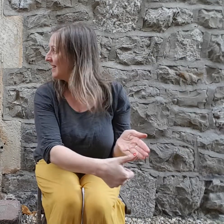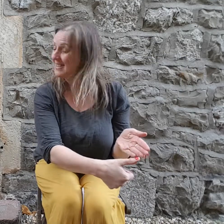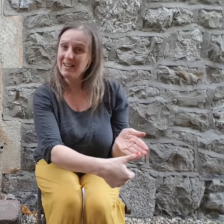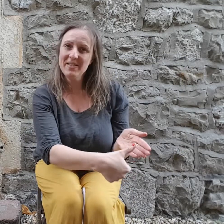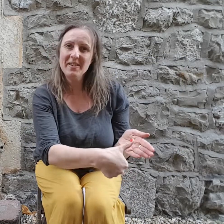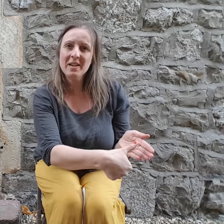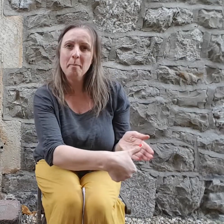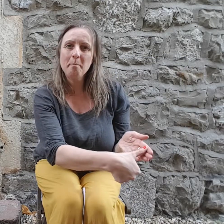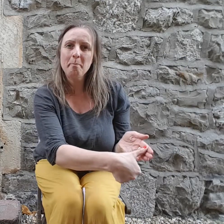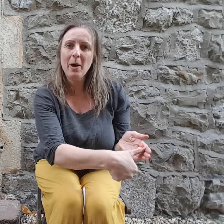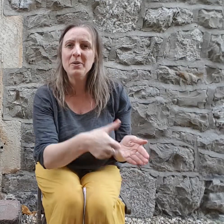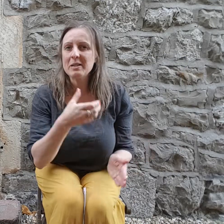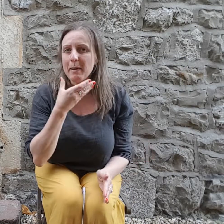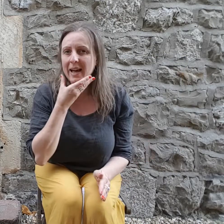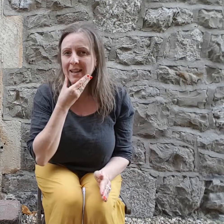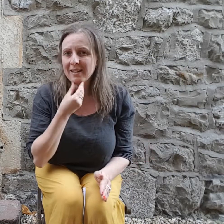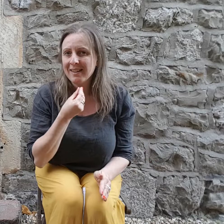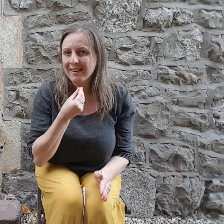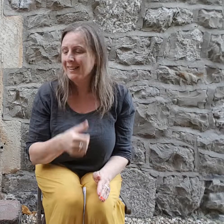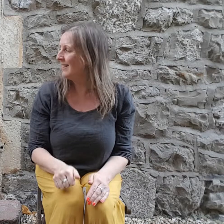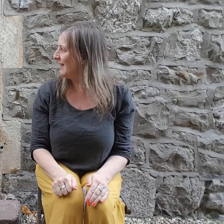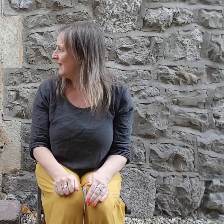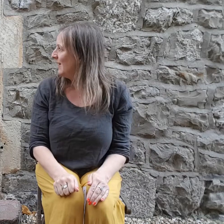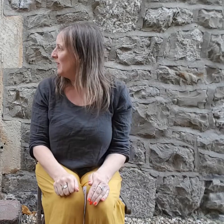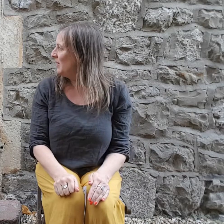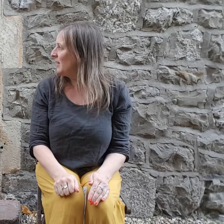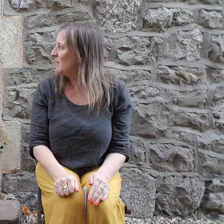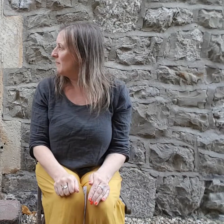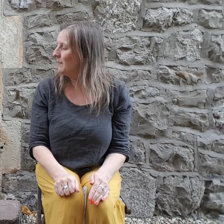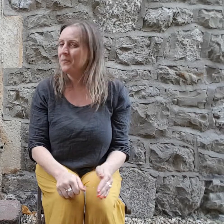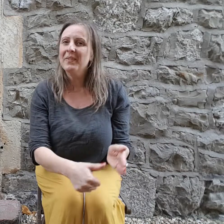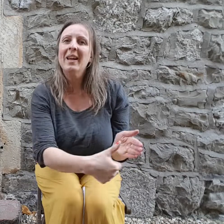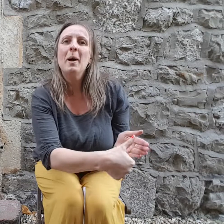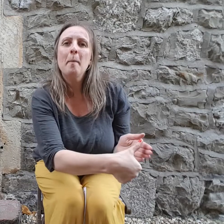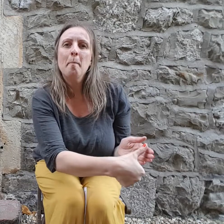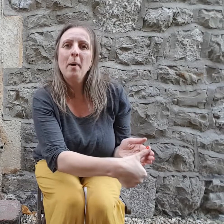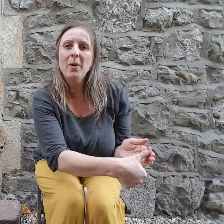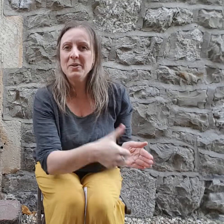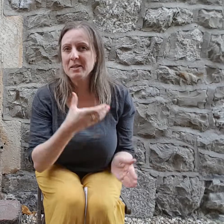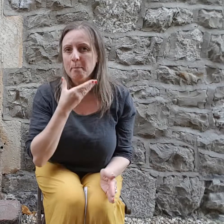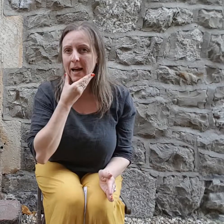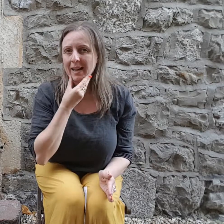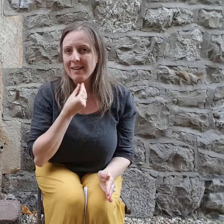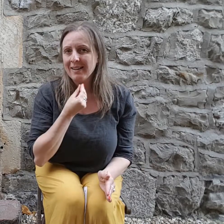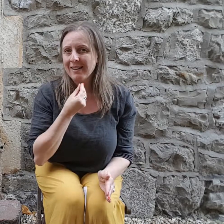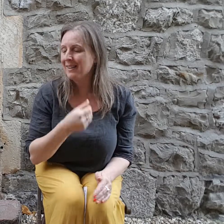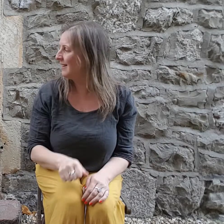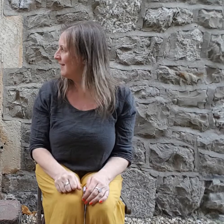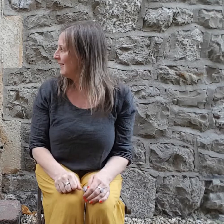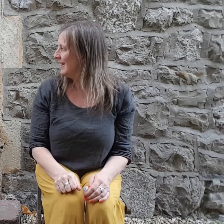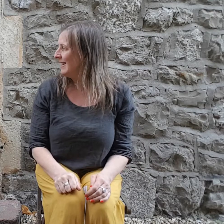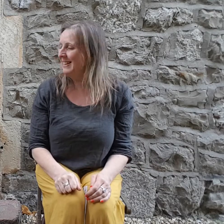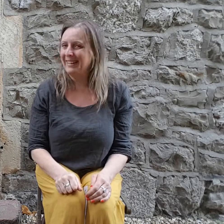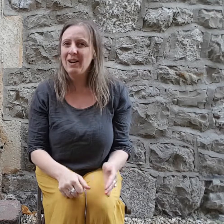Postman. Is it Lucinda? Postman. Postman. Postman. Postman.